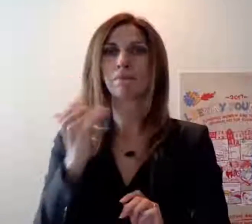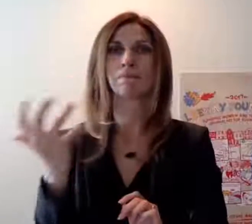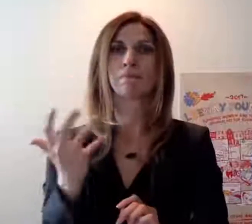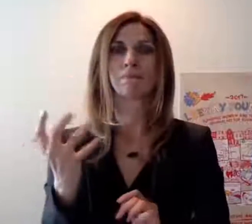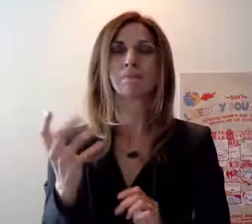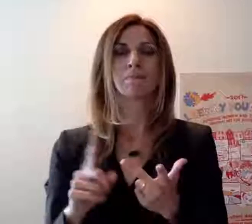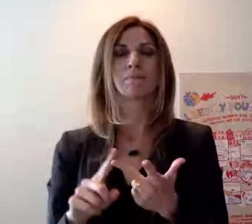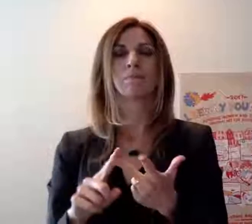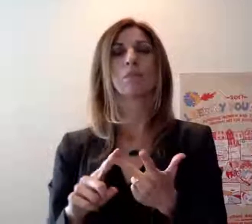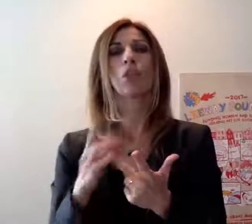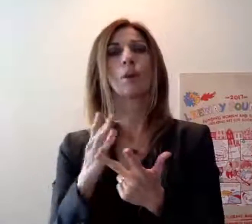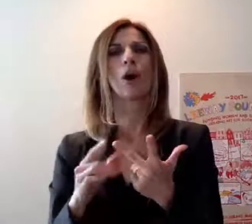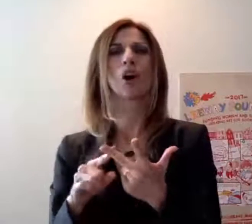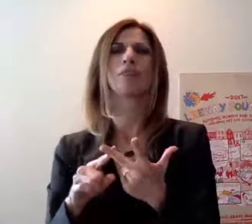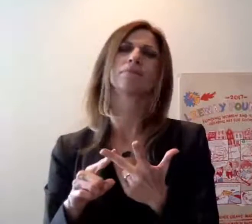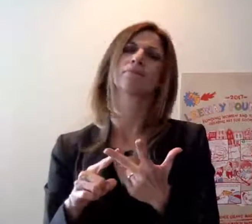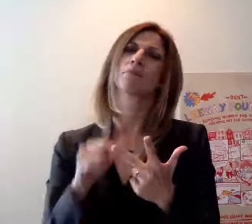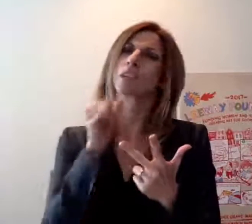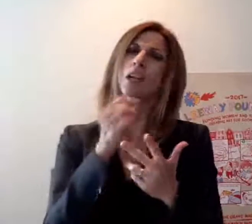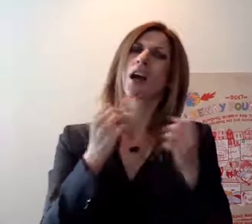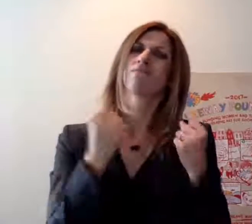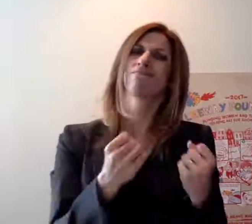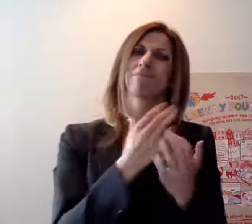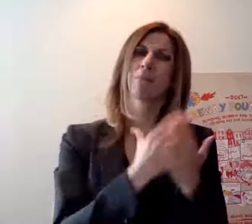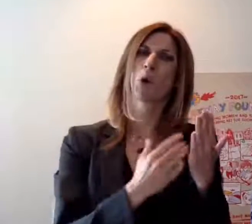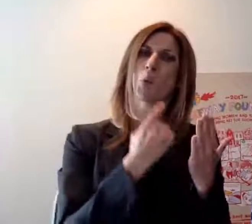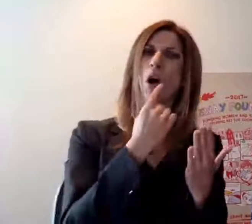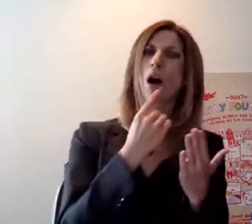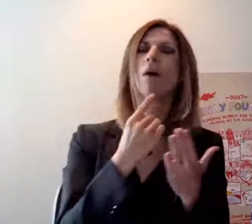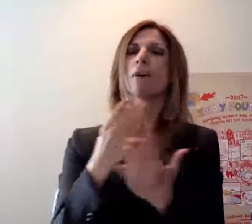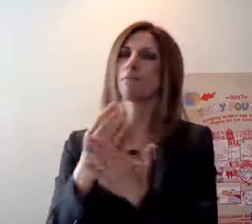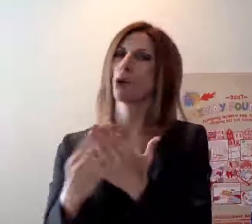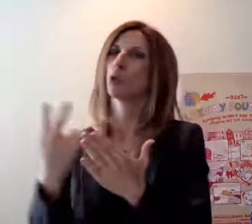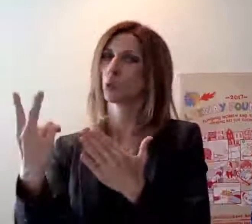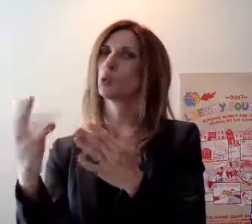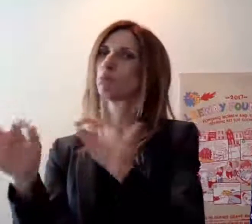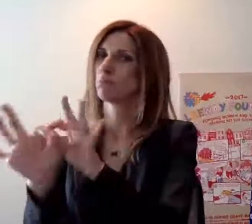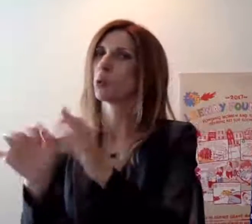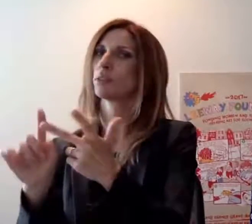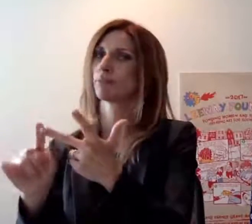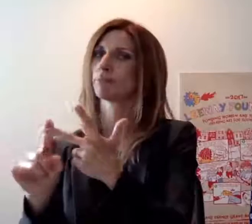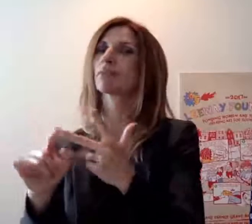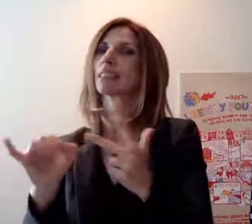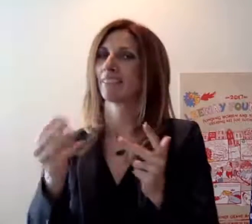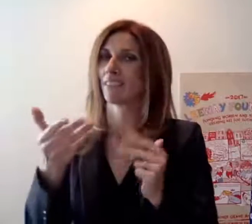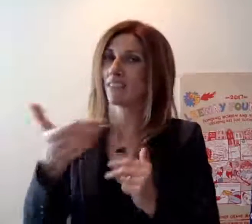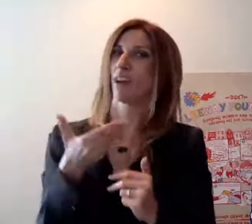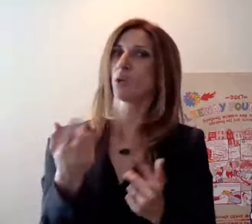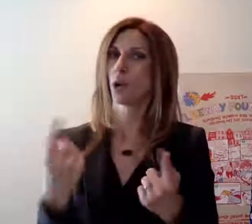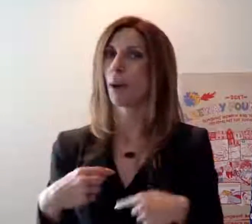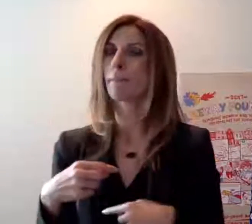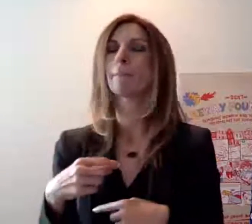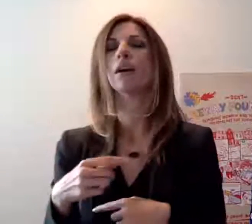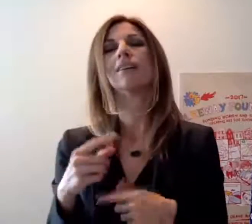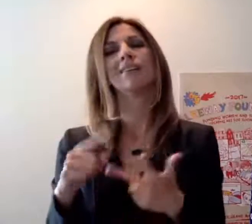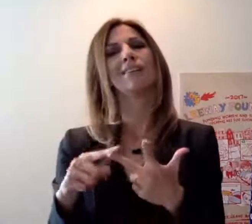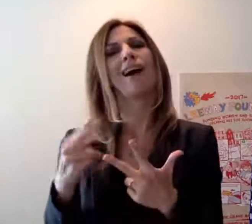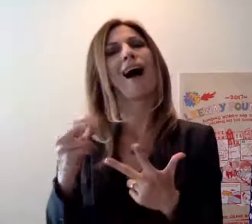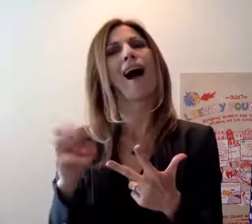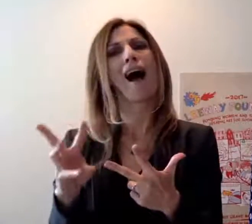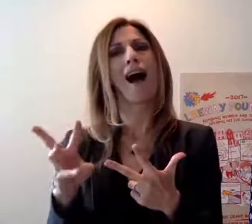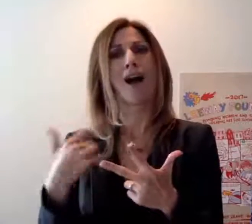part, which isn't as much in stage 1, but comes through more in stage 2 of the application if you're invited, is how this